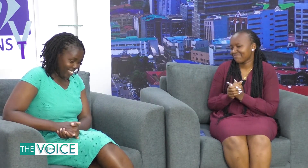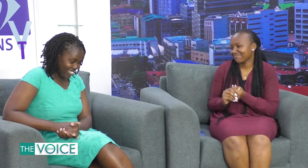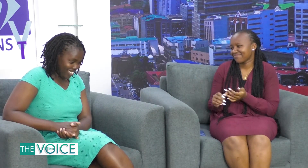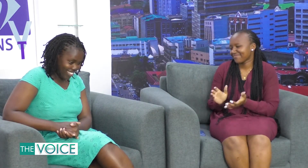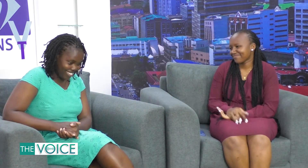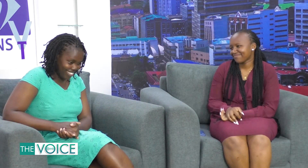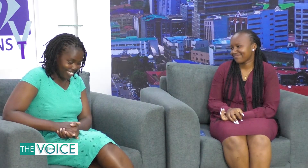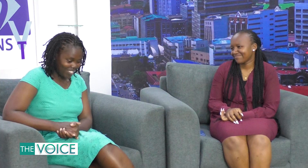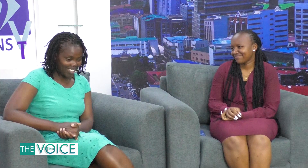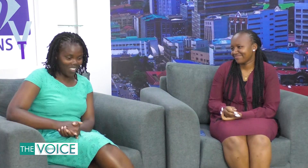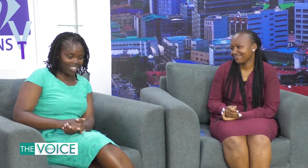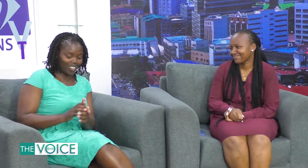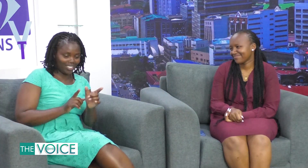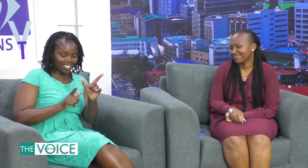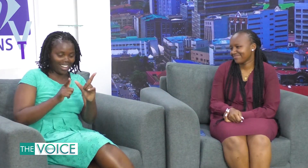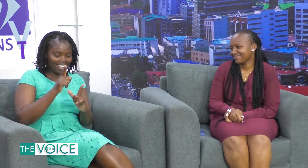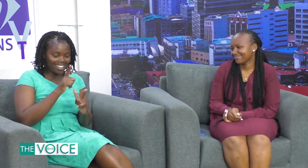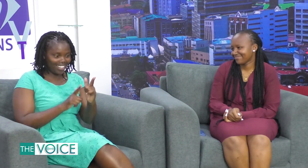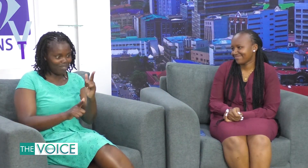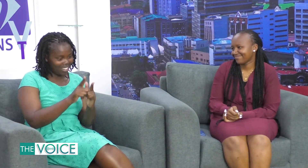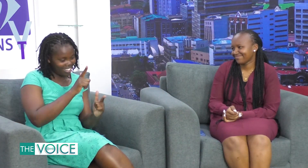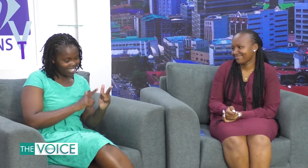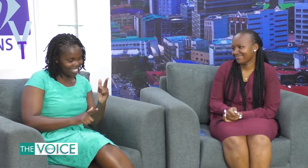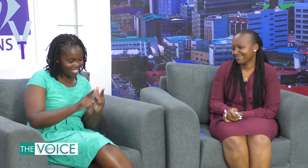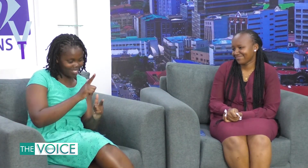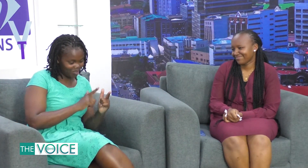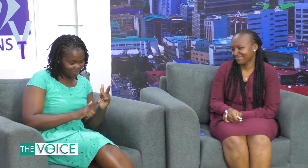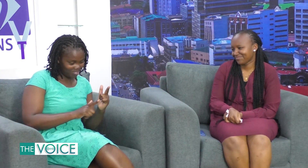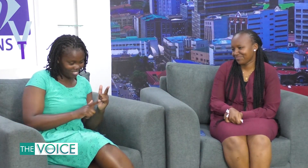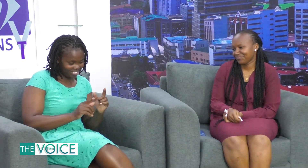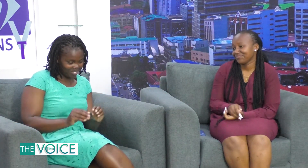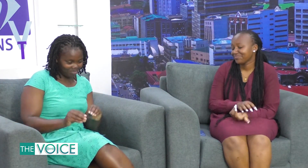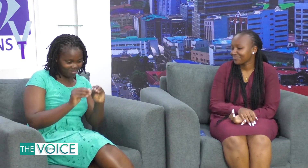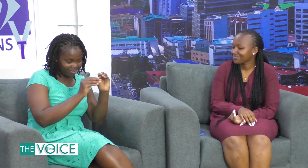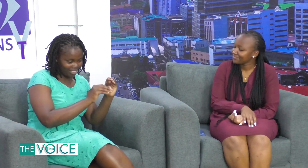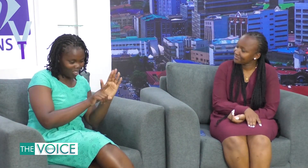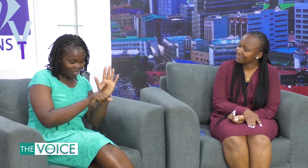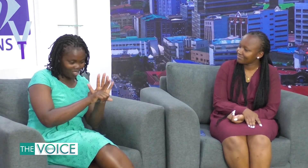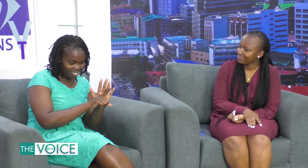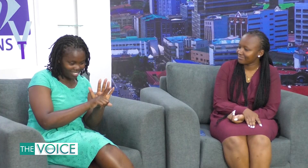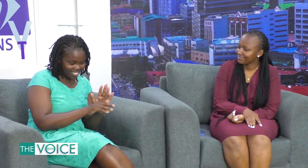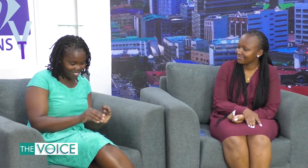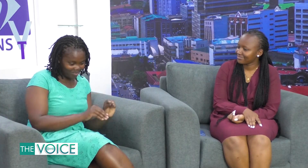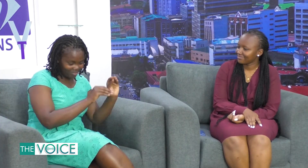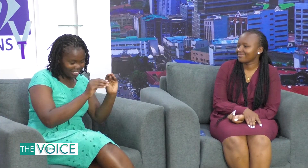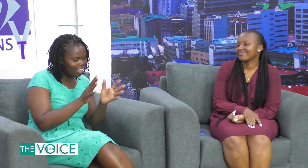continued on well with the other students. Wow. A library. Now